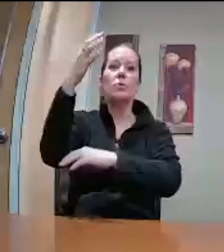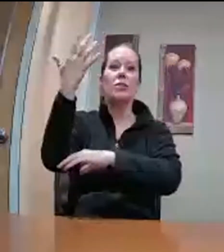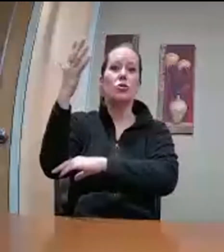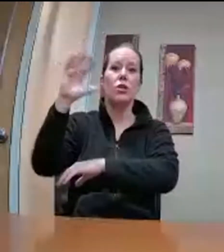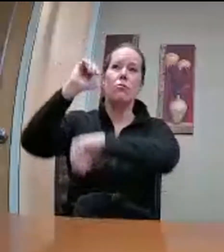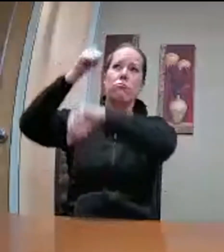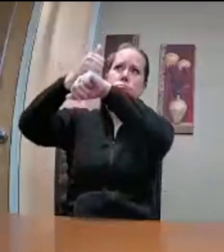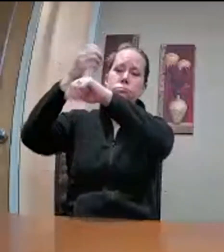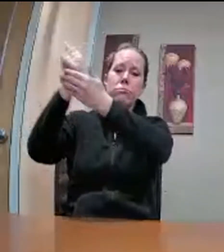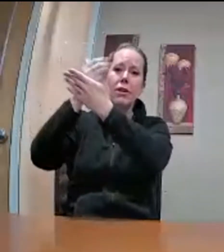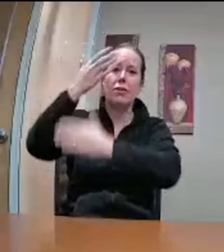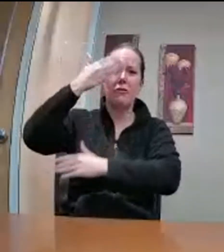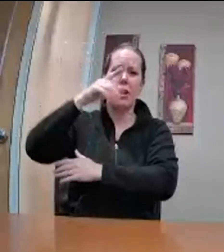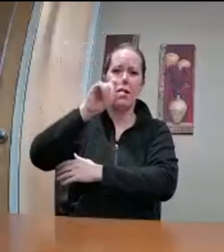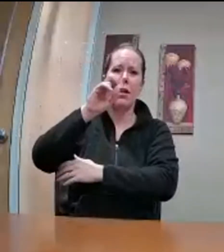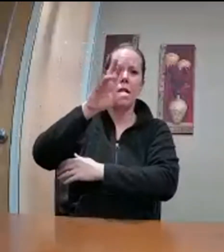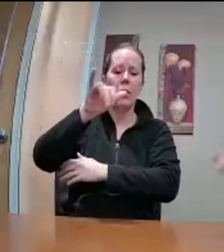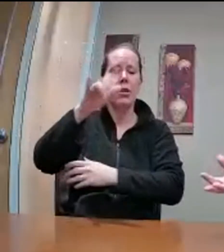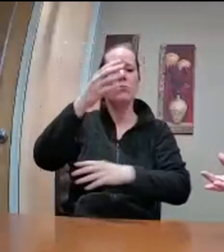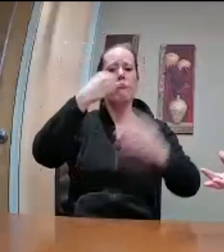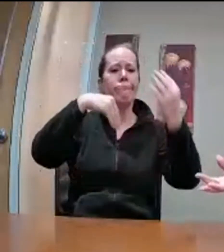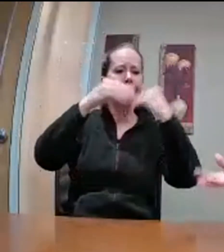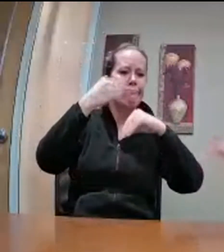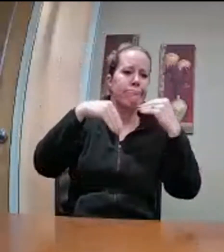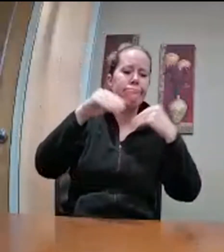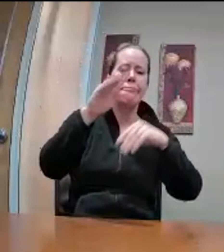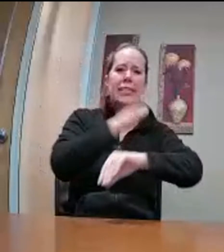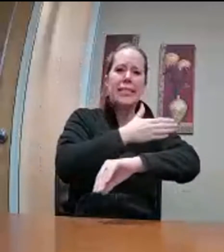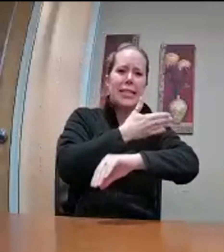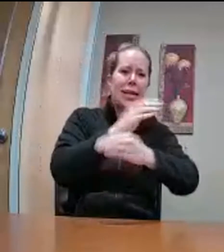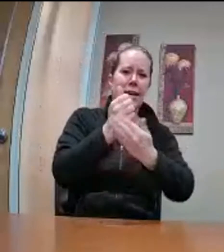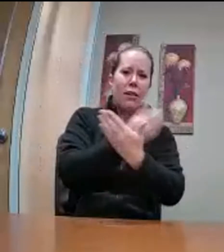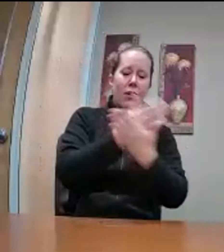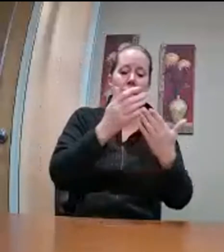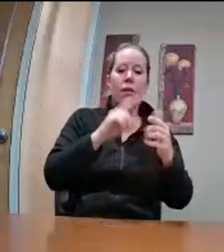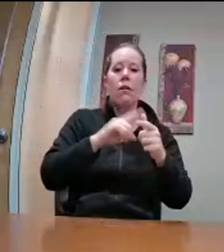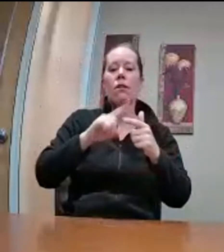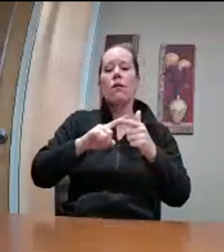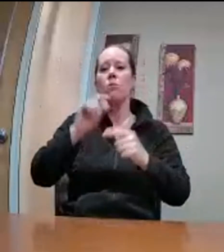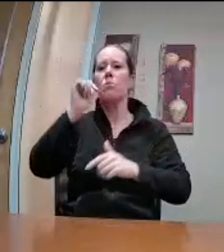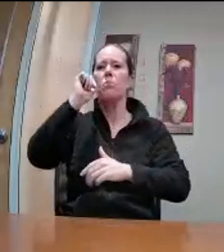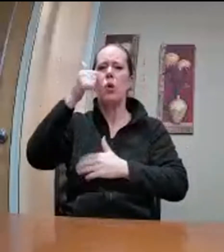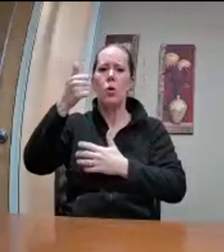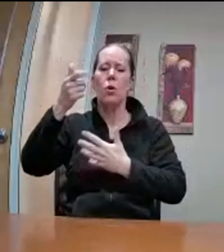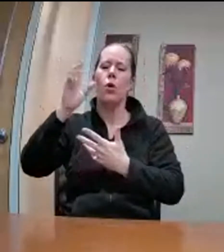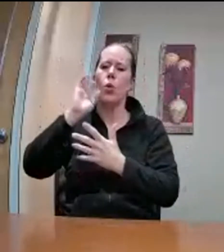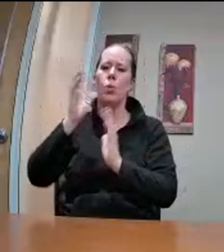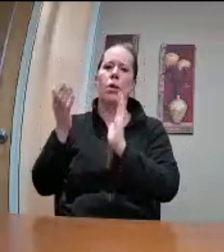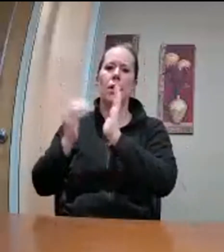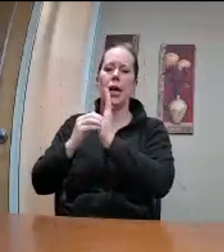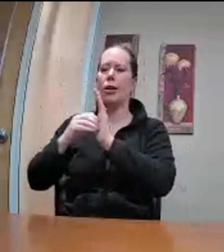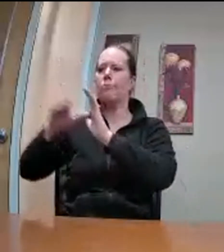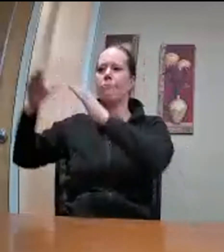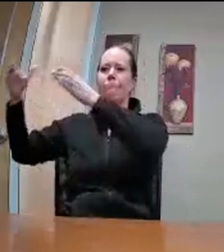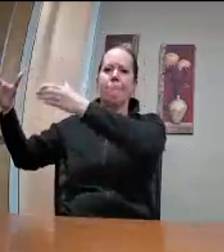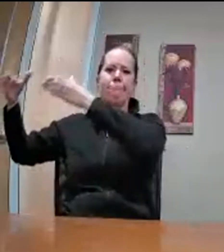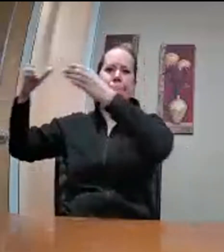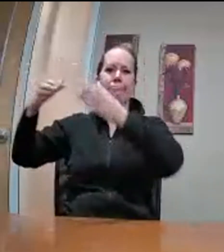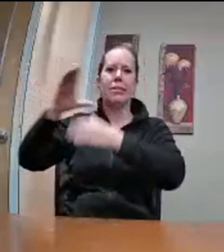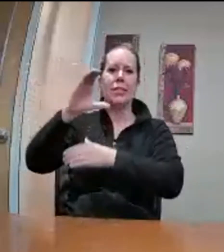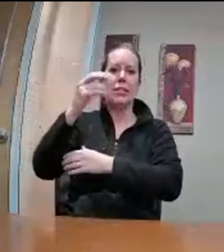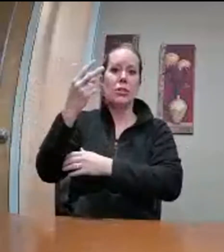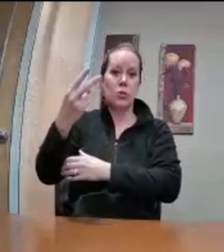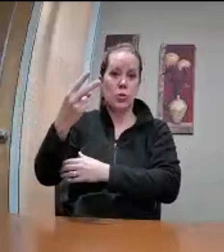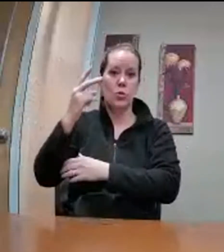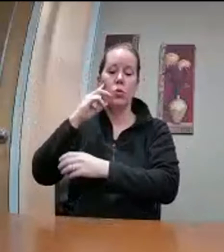and have some goodies. And then the next day, we'll have Care Center 2, and we'll do the same thing. So hopefully by